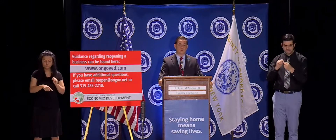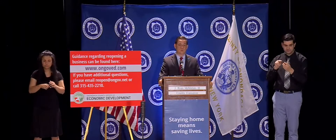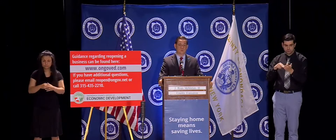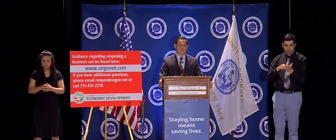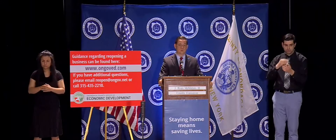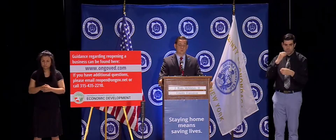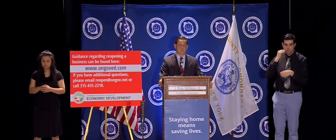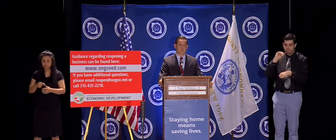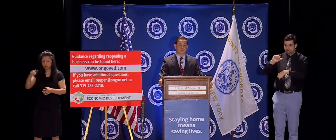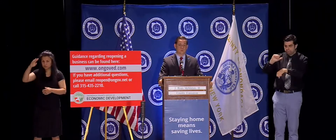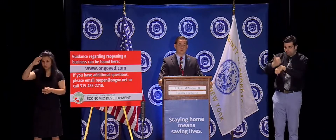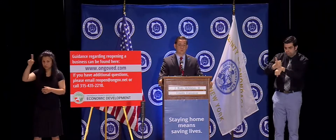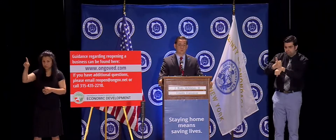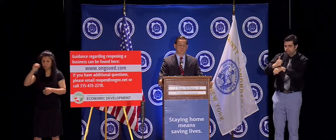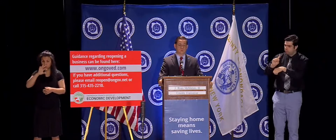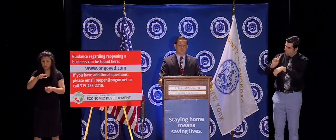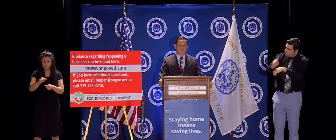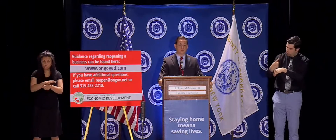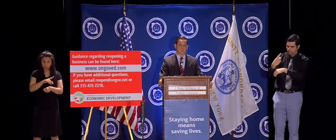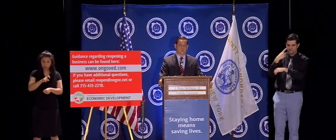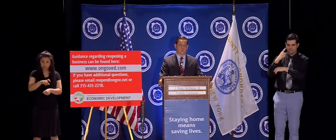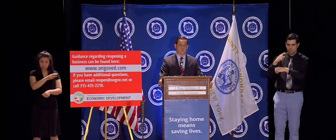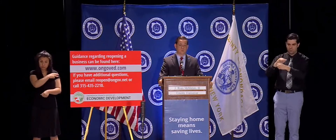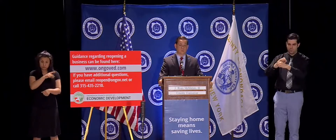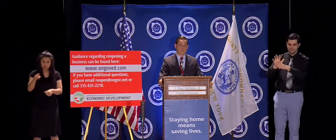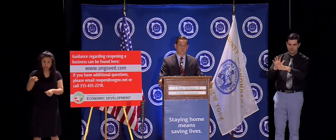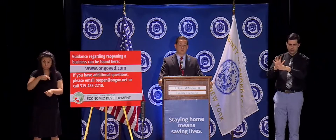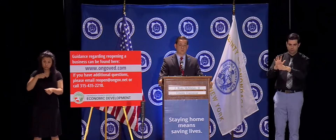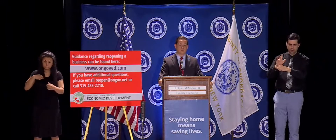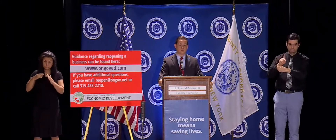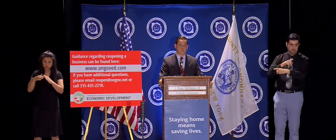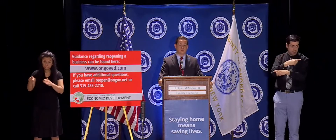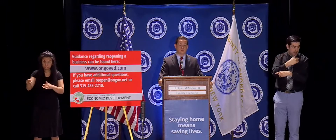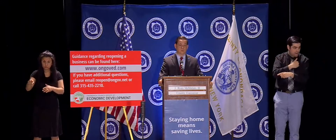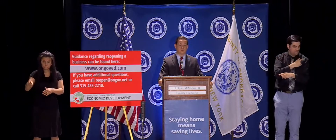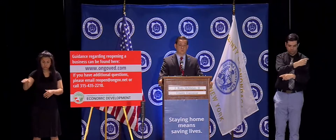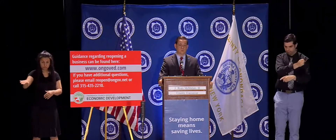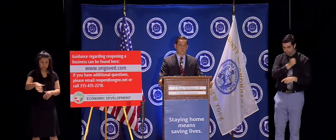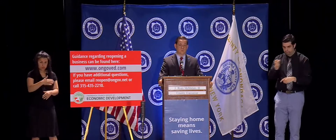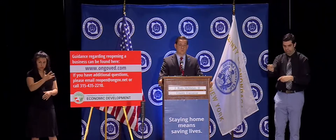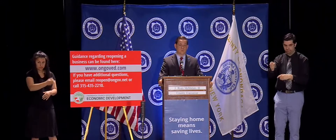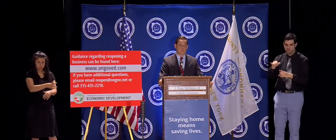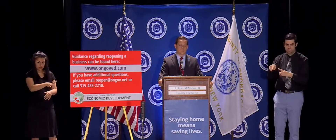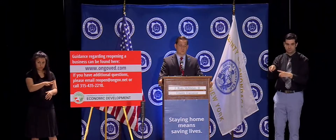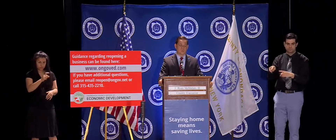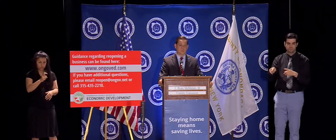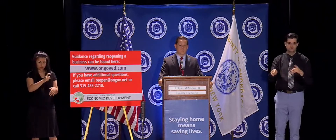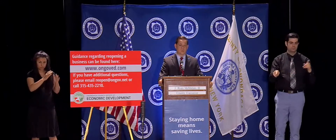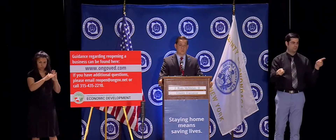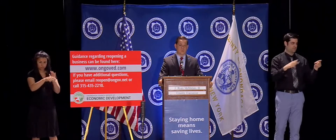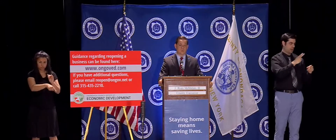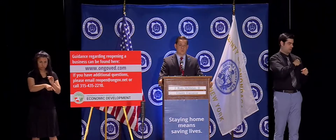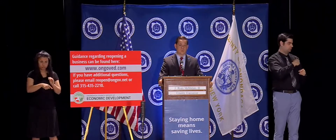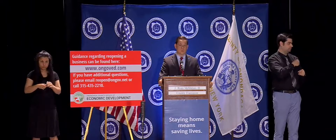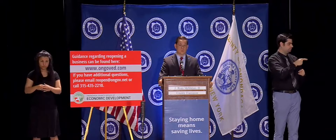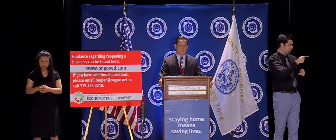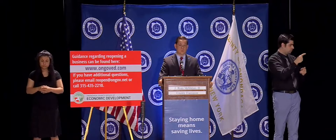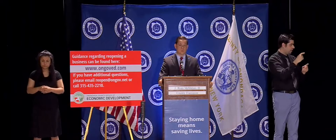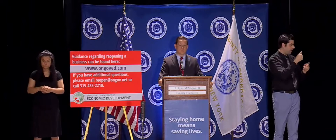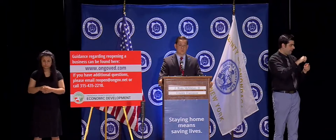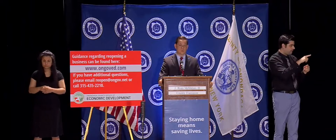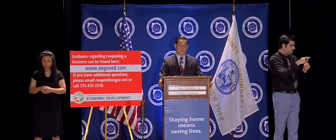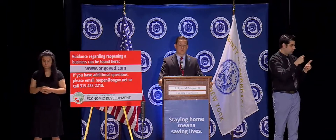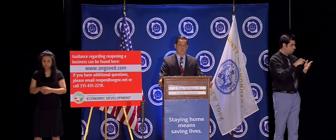not sending COVID people from hospitals back to nursing homes. Is there a middle ground? Could you pick a facility that isn't a nursing home that